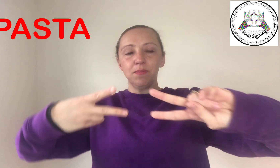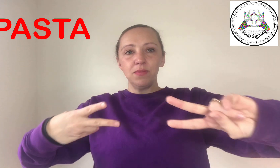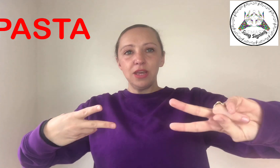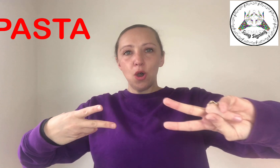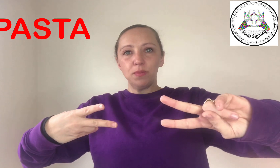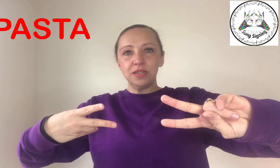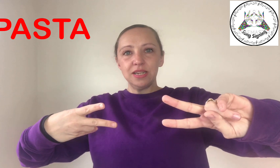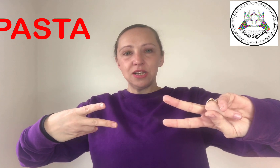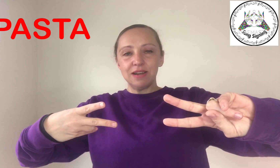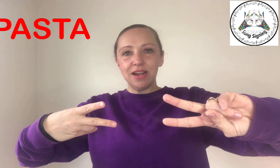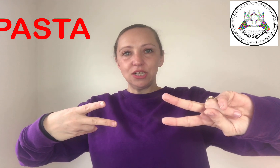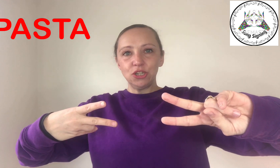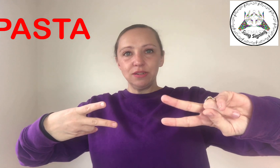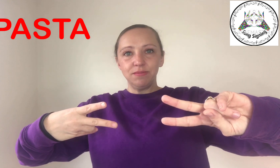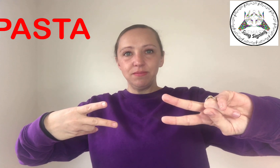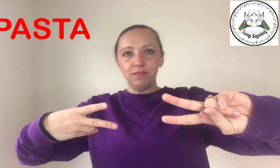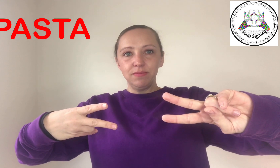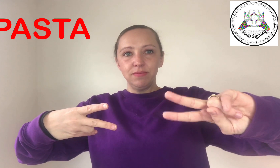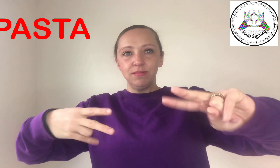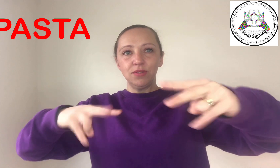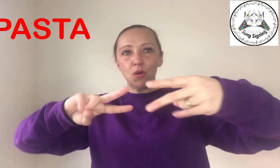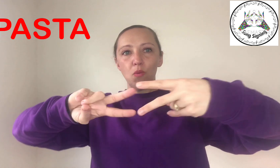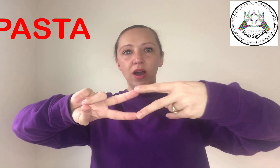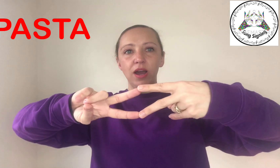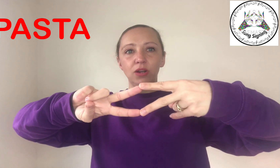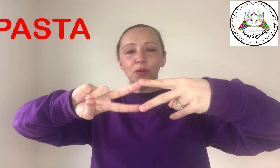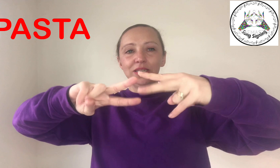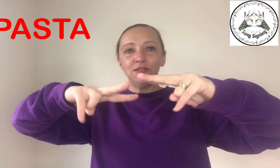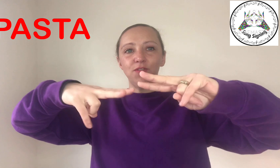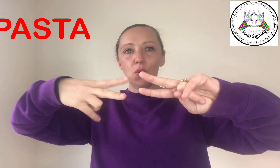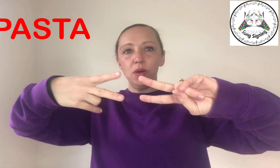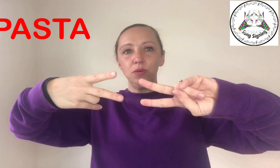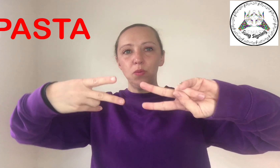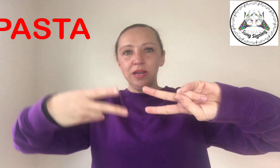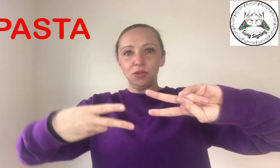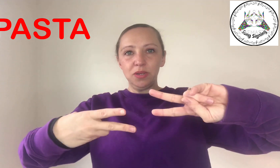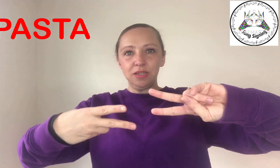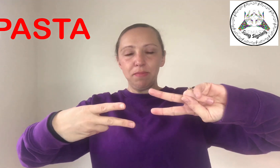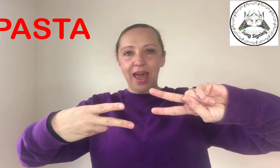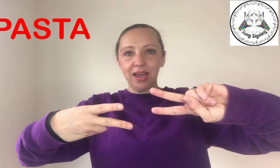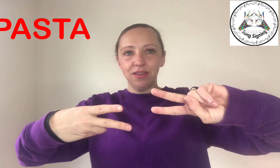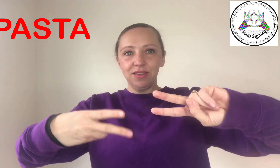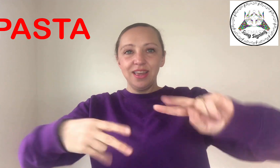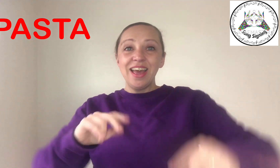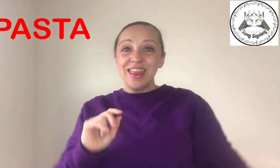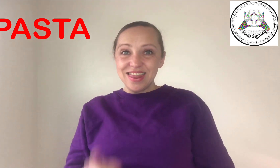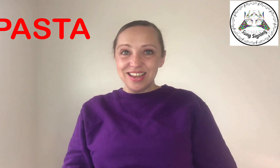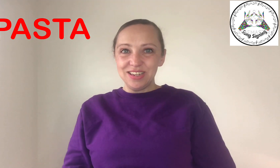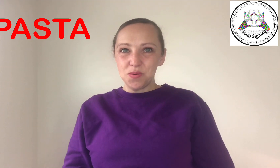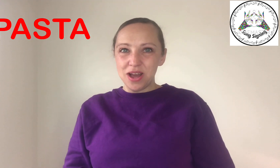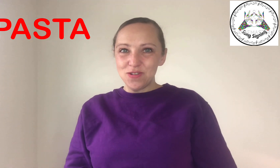the opposite direction. So one twists forward, one twists back. This is quite